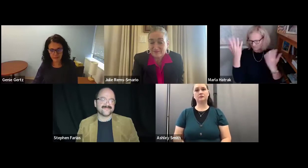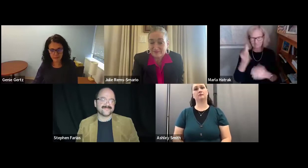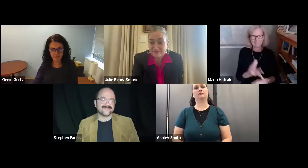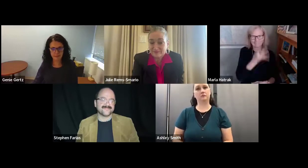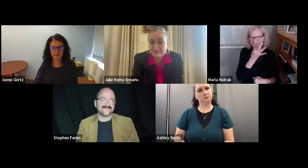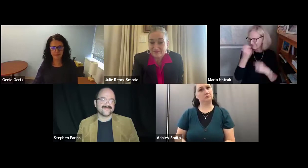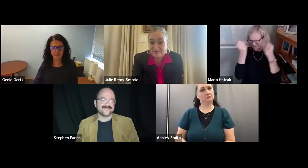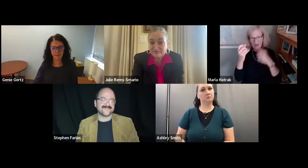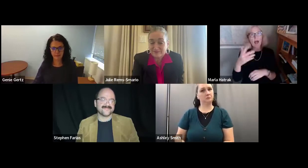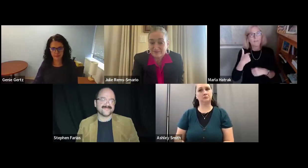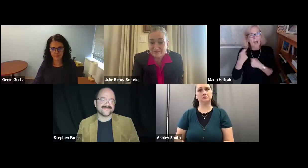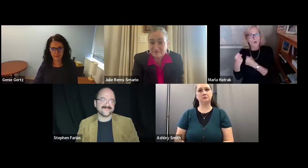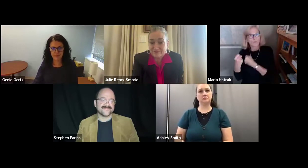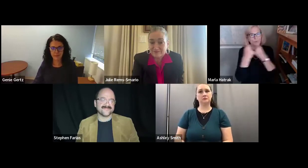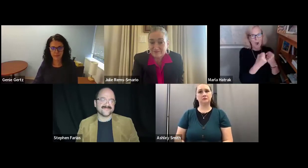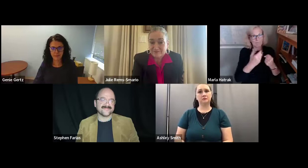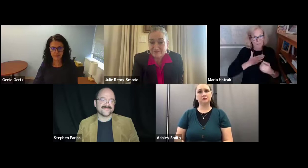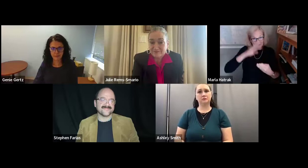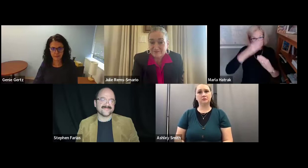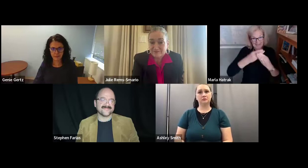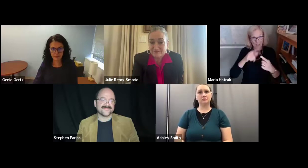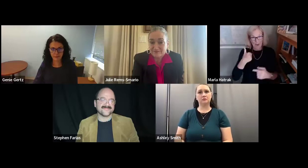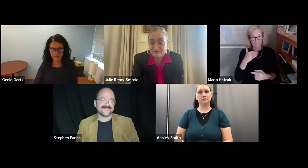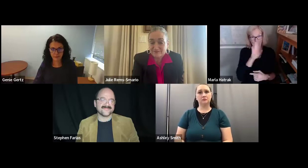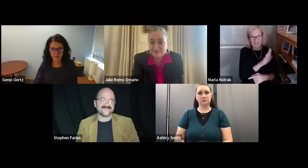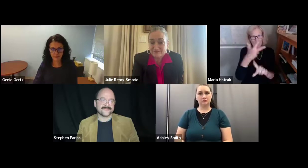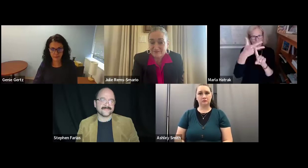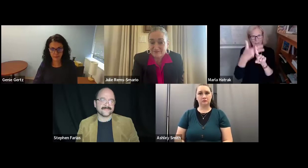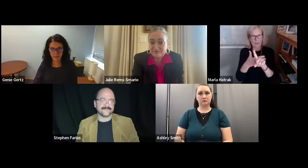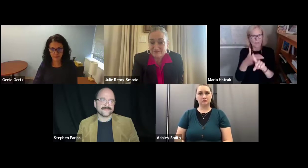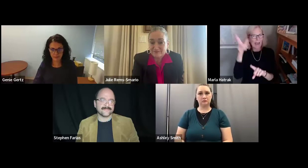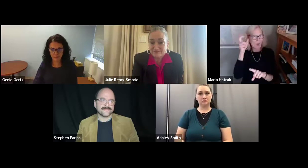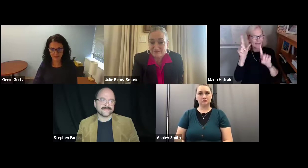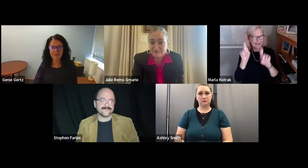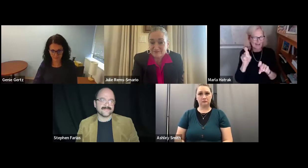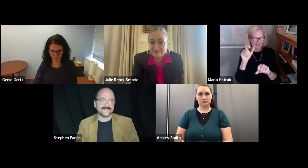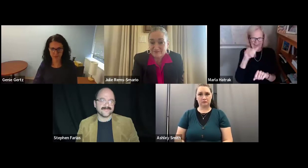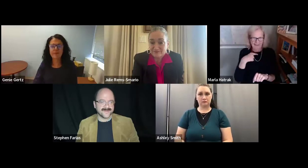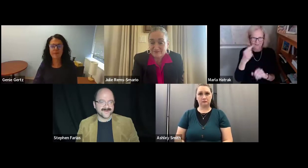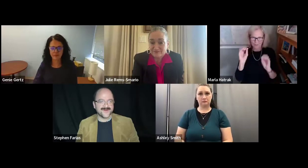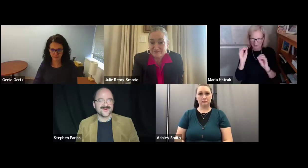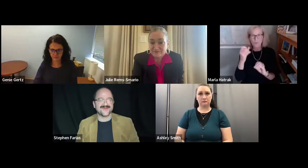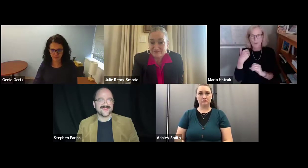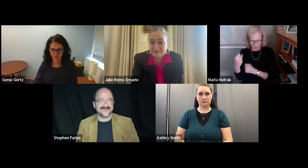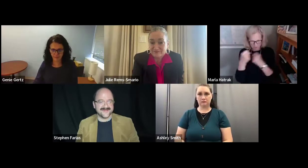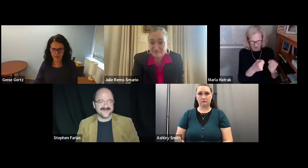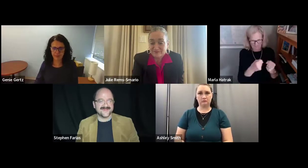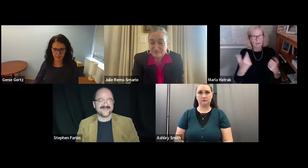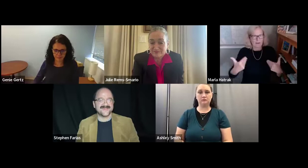I grew up in a family where I had access because I had deaf parents. And when I then took my son, who was 3 months old, to